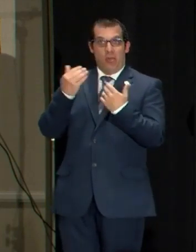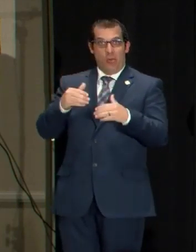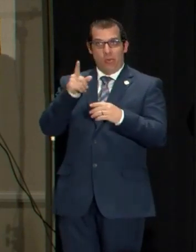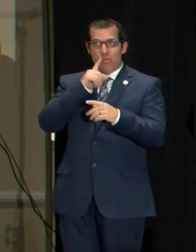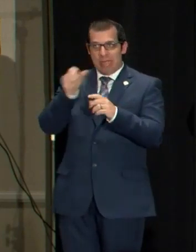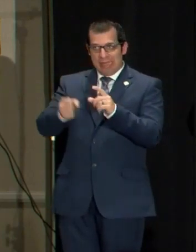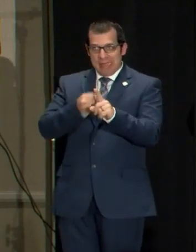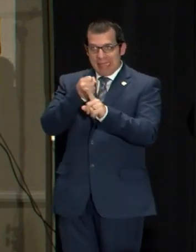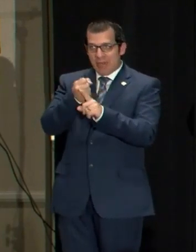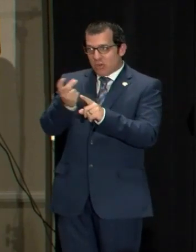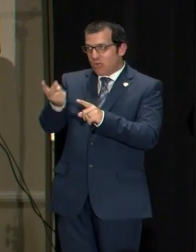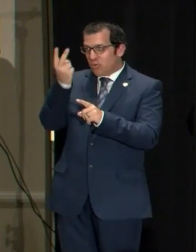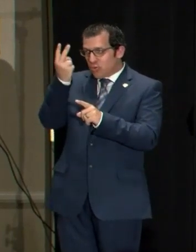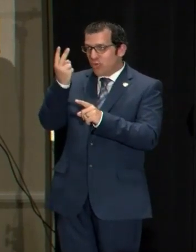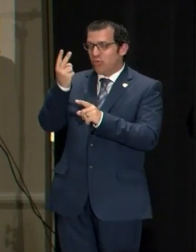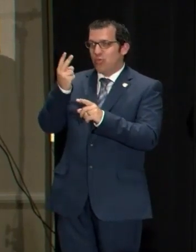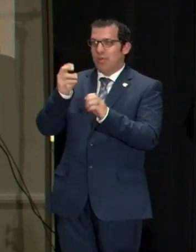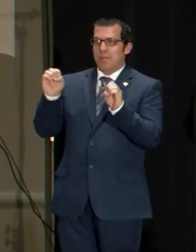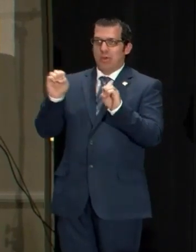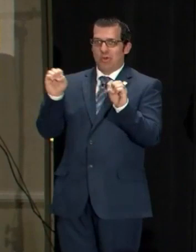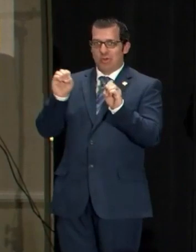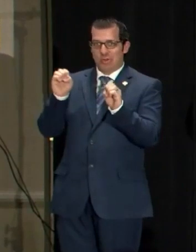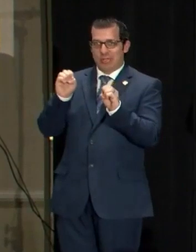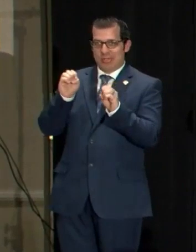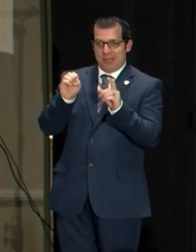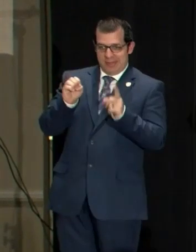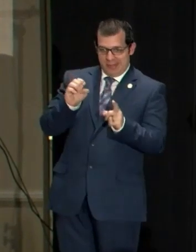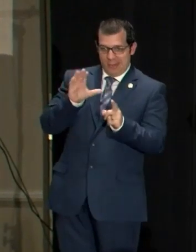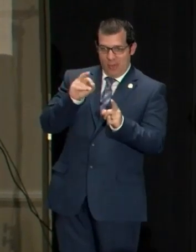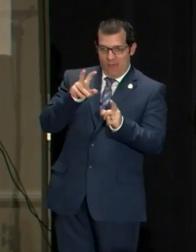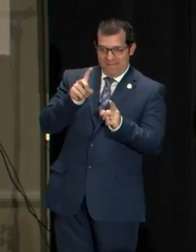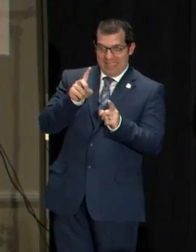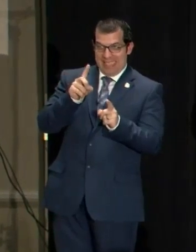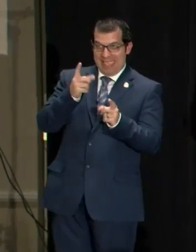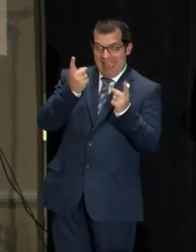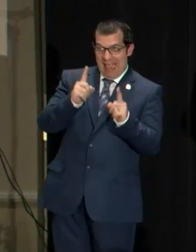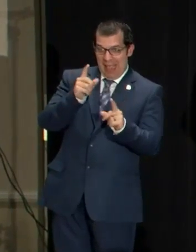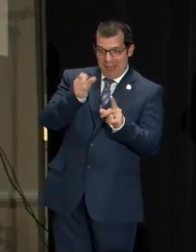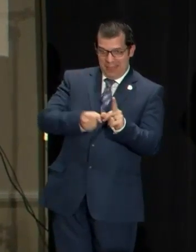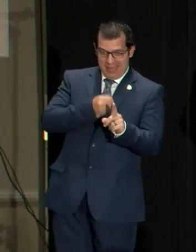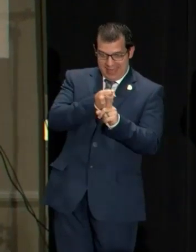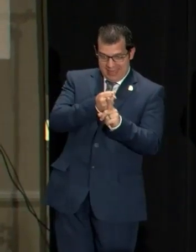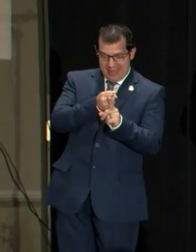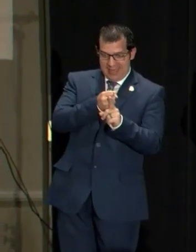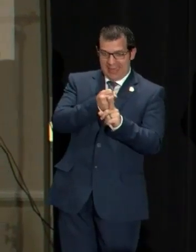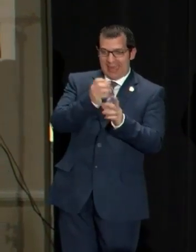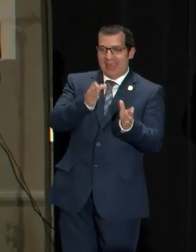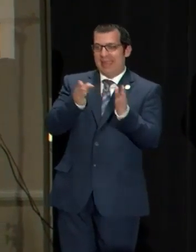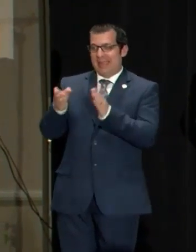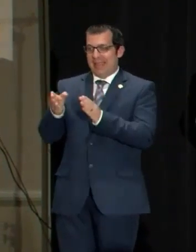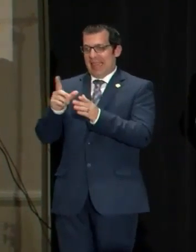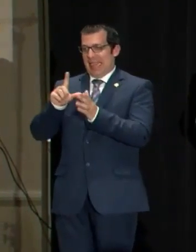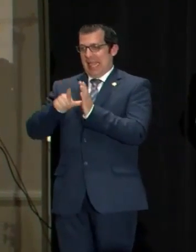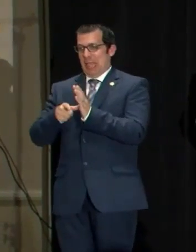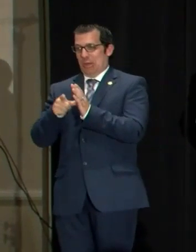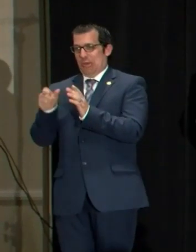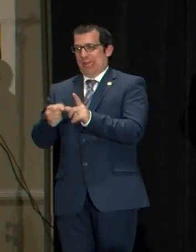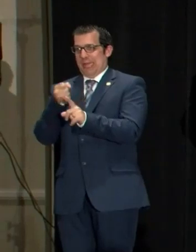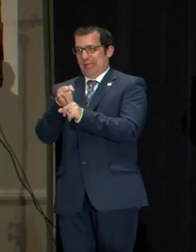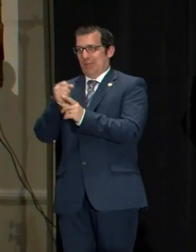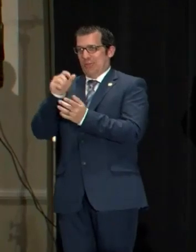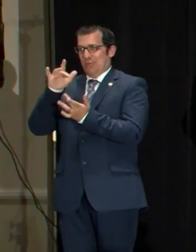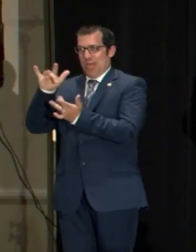with two emergencies in a row, the COVID-19, and then top that with